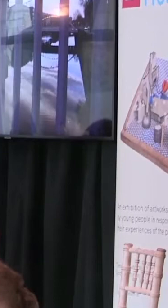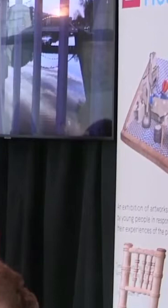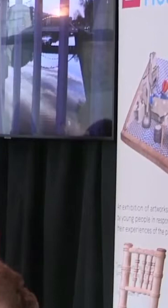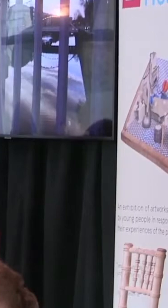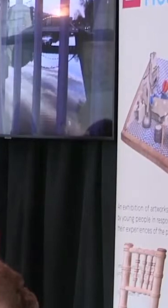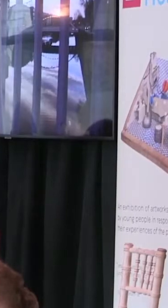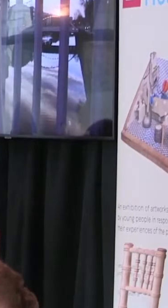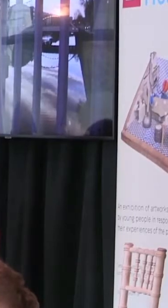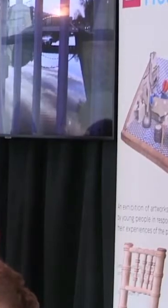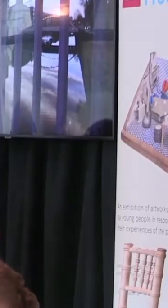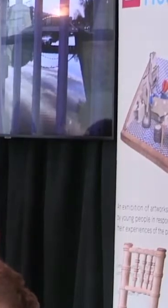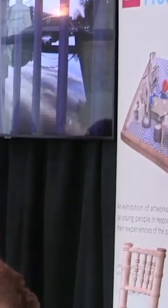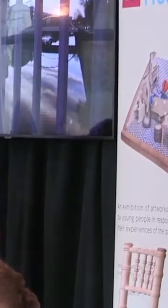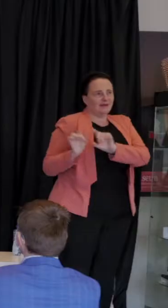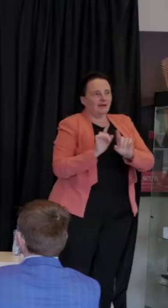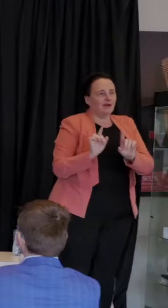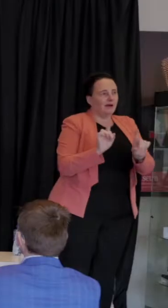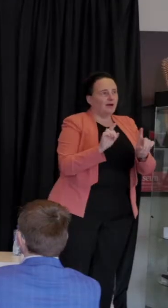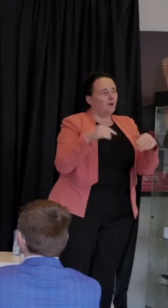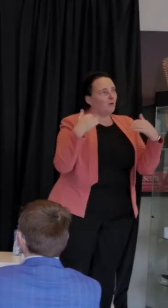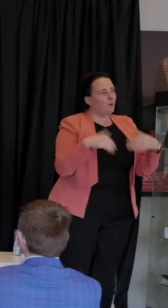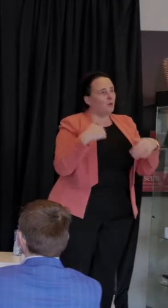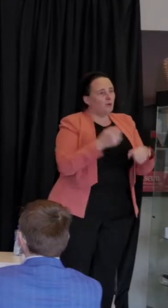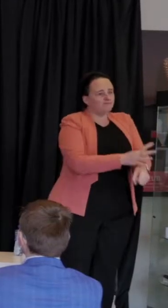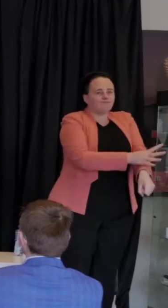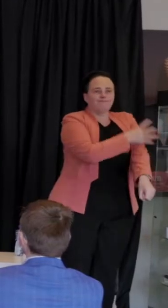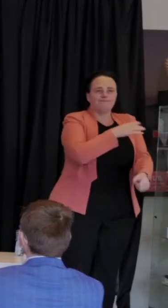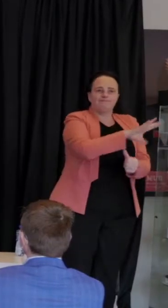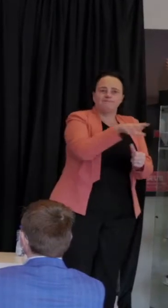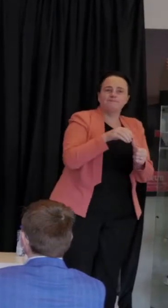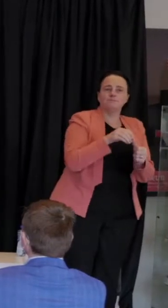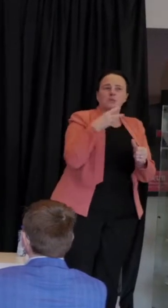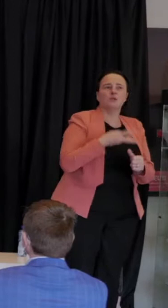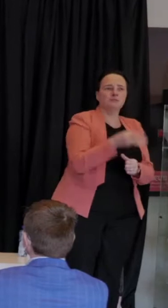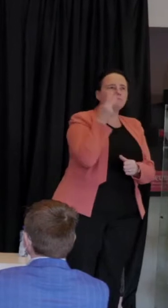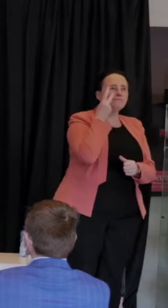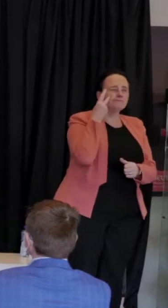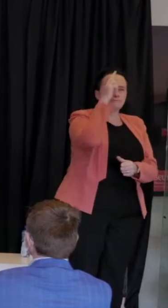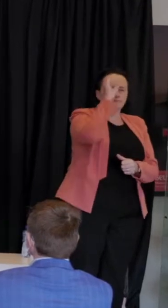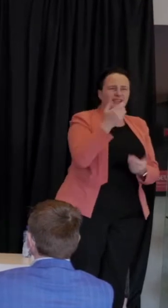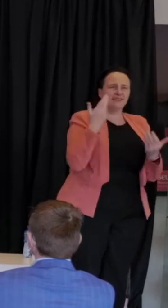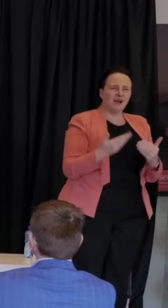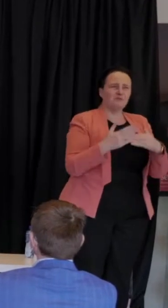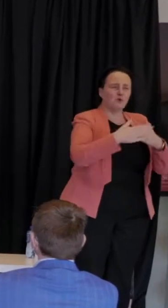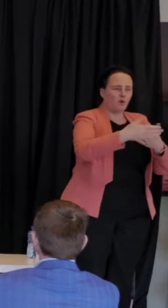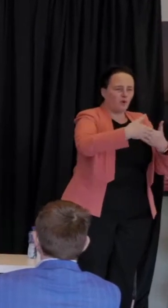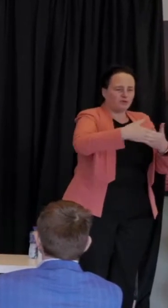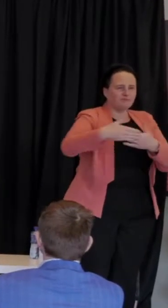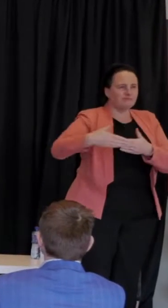quite special. It's something I'll remember. And as everything's opening up now, and we're back into that level of busyness, and